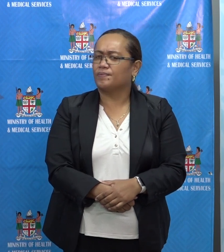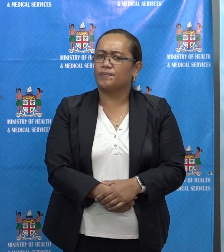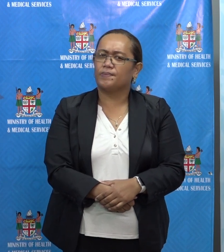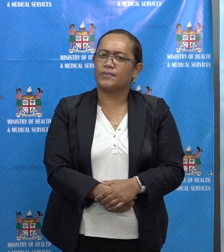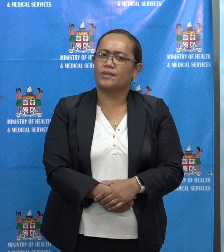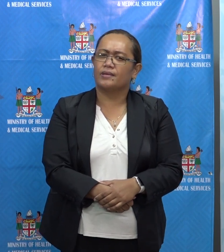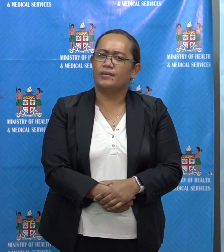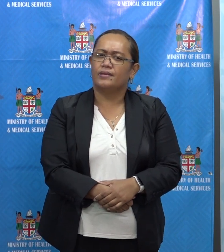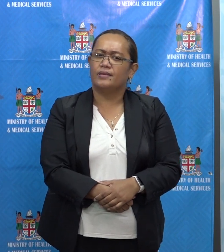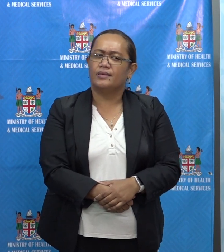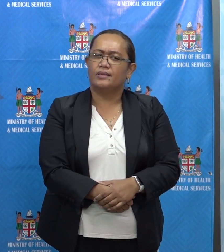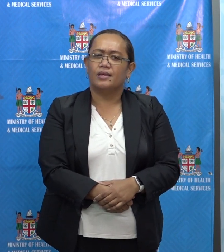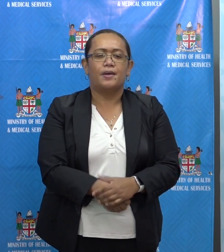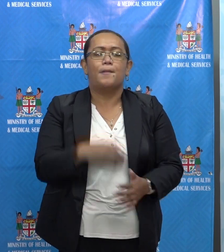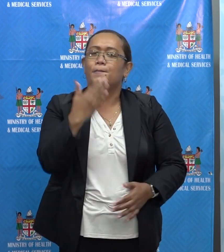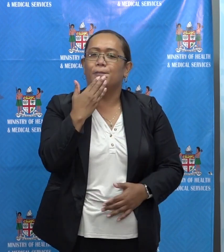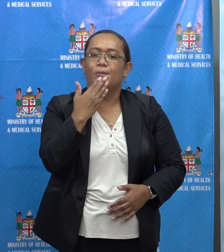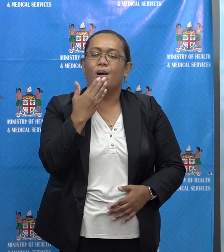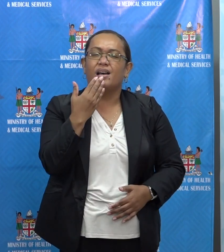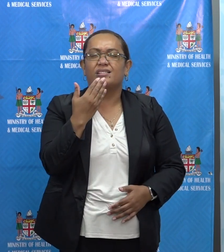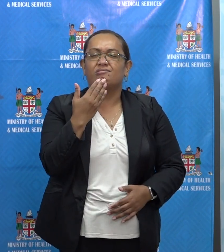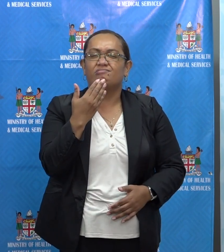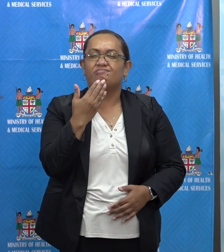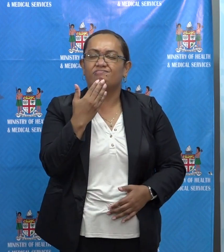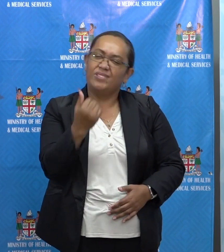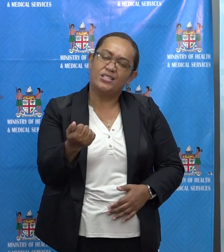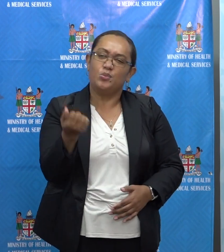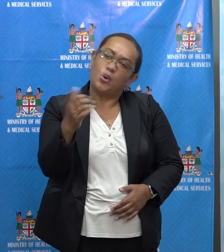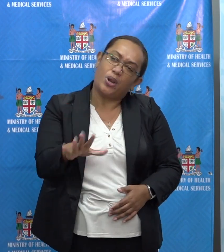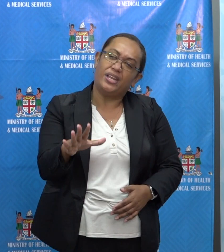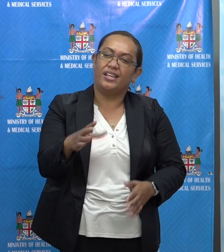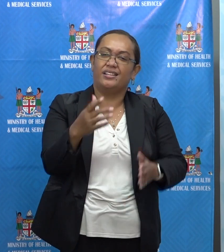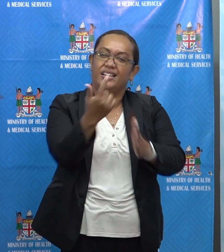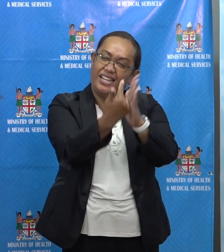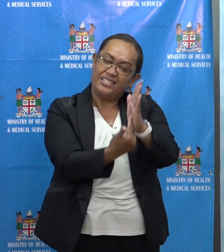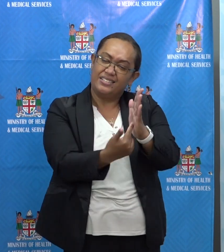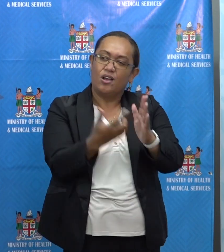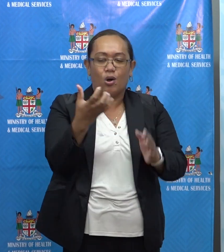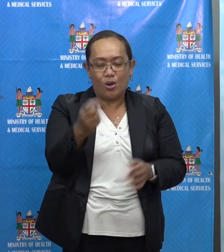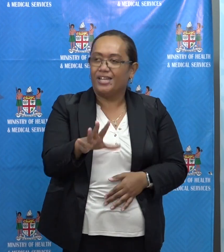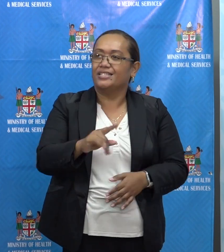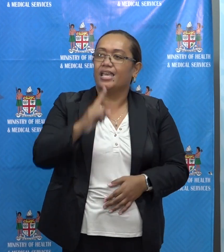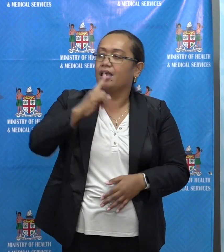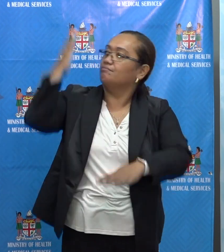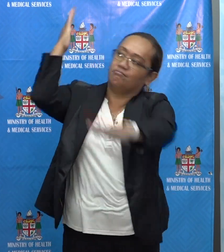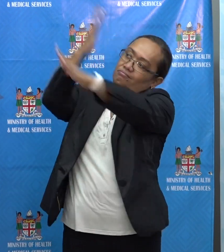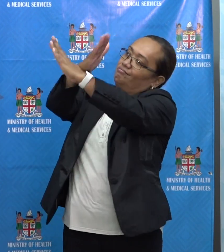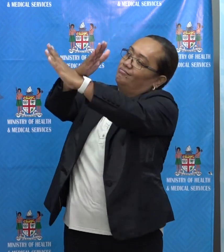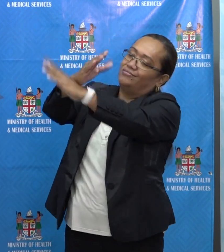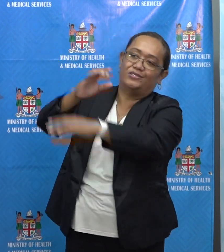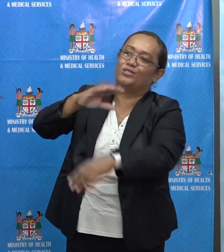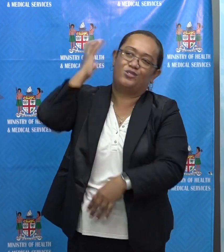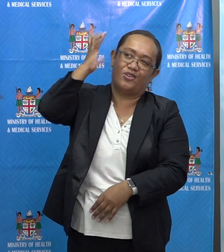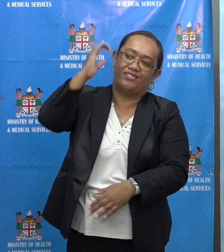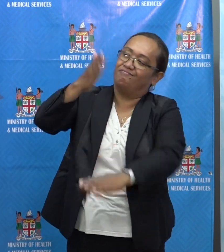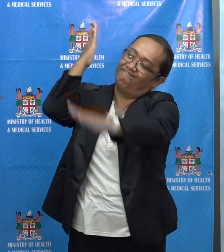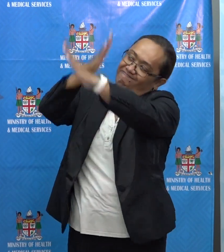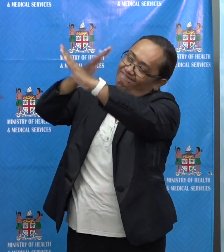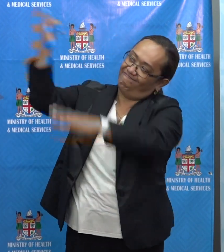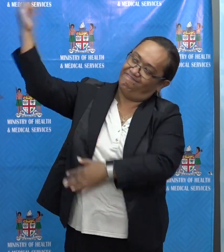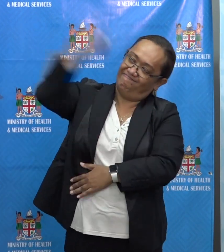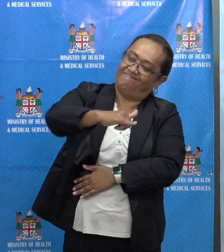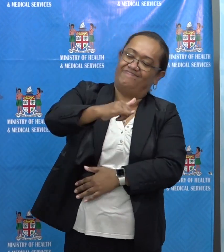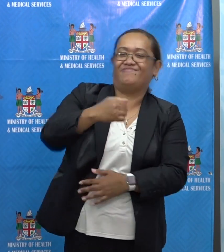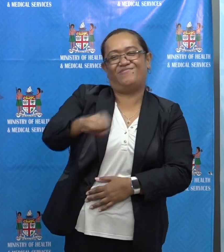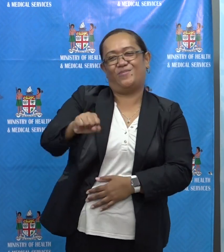Otherwise, we just say no coming in. And that refusal has happened. The only people that we have never refused